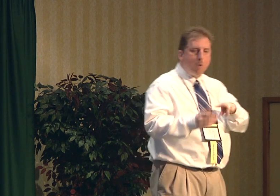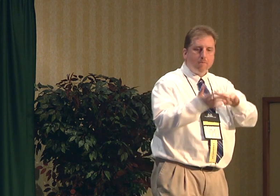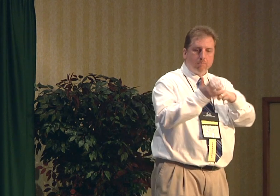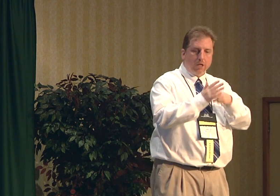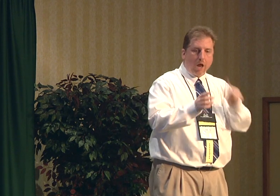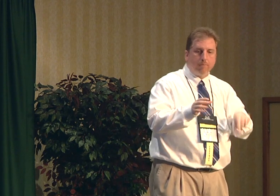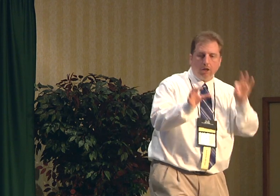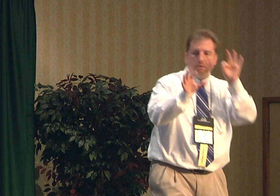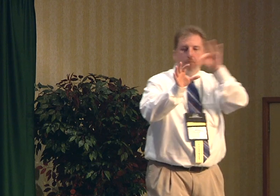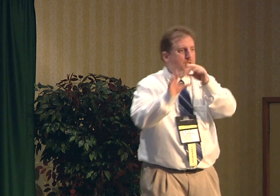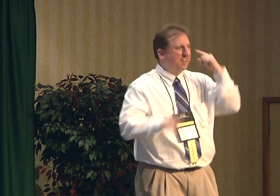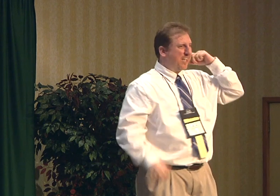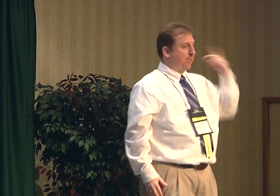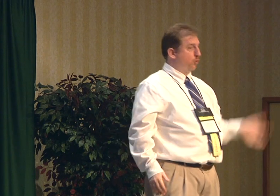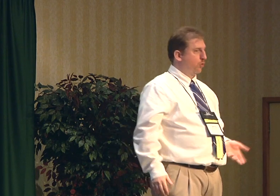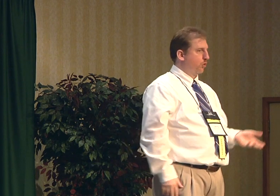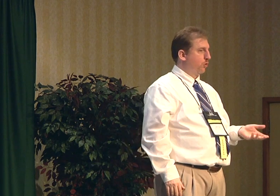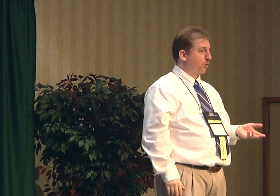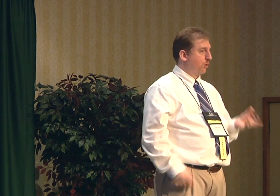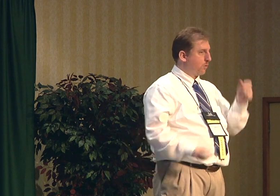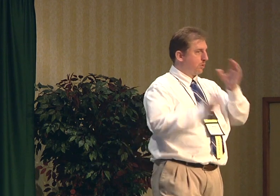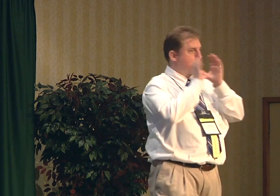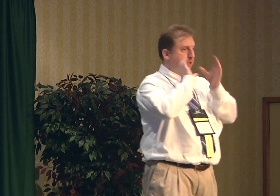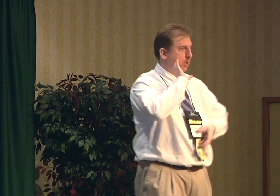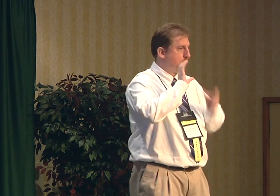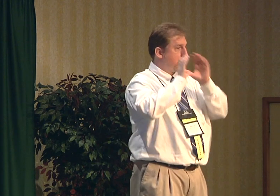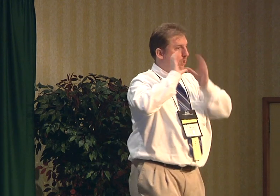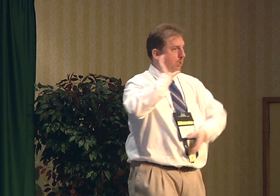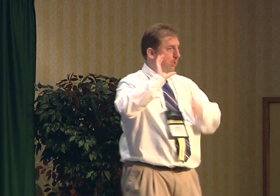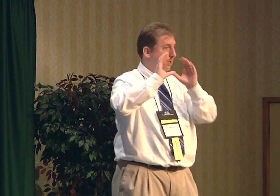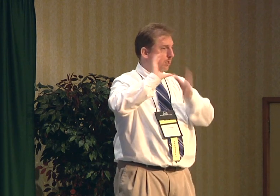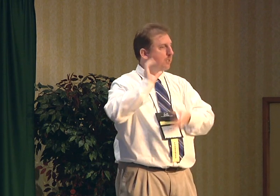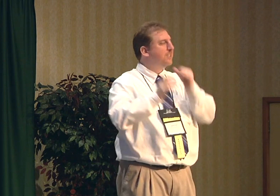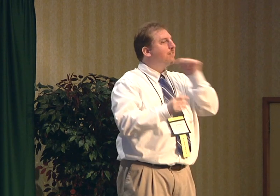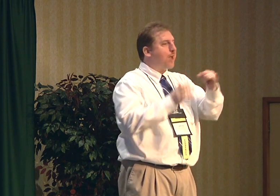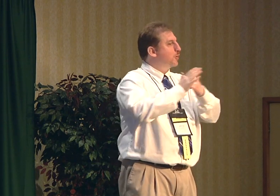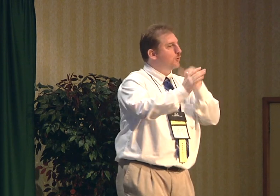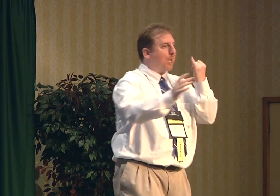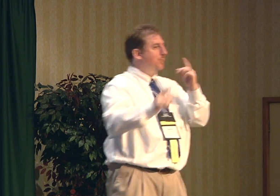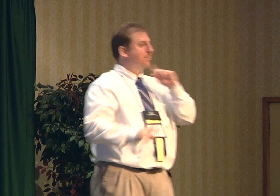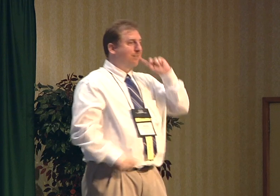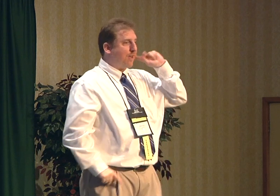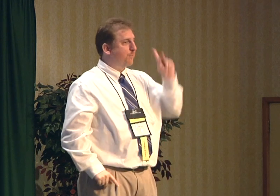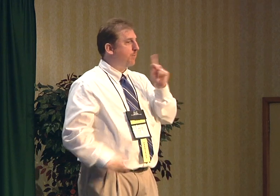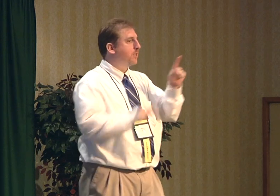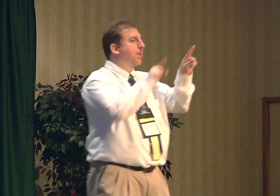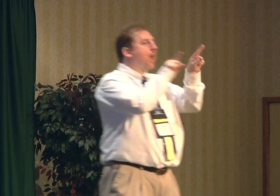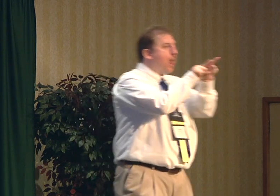Because the child had an ear infection, so they thought that the medication went into the ear. So obviously there was a communication breakdown. And it's not